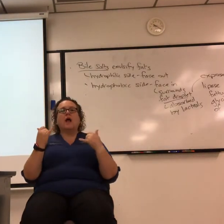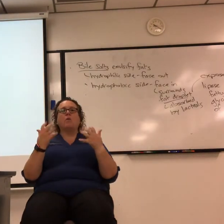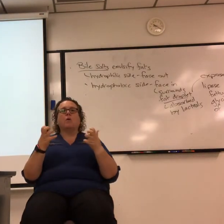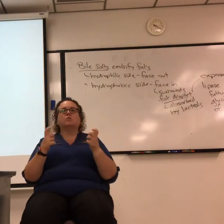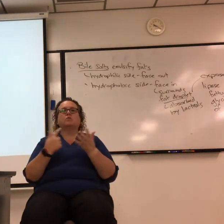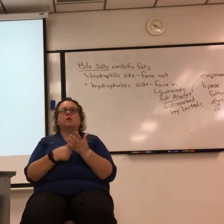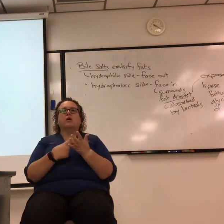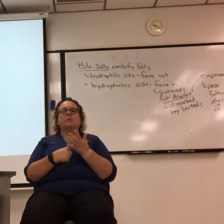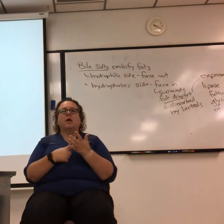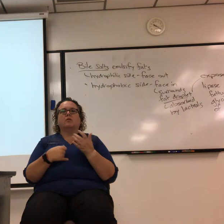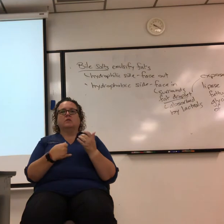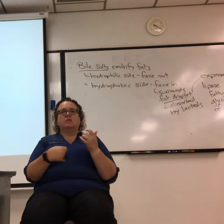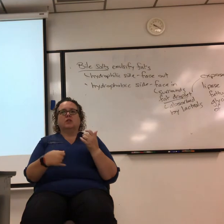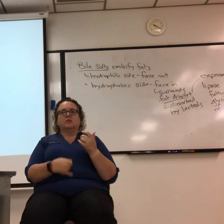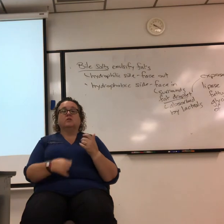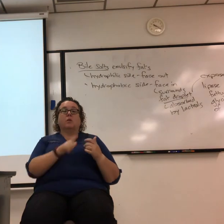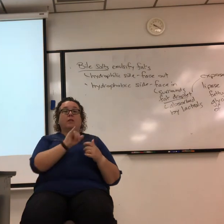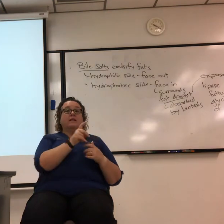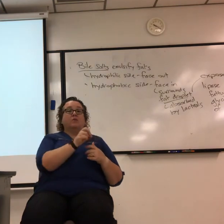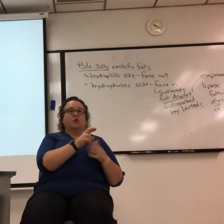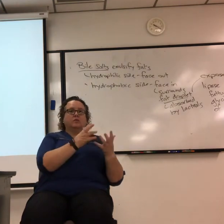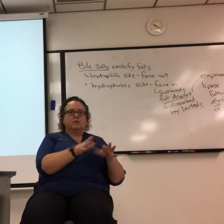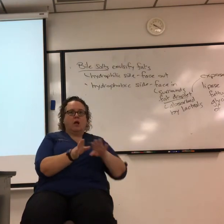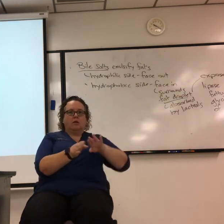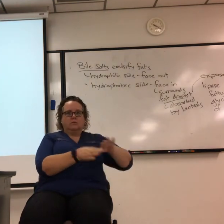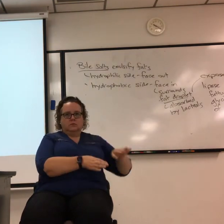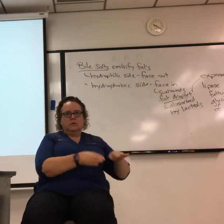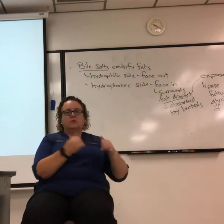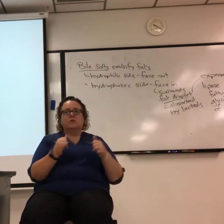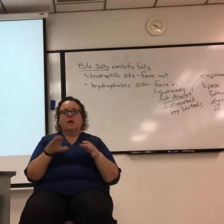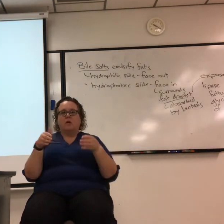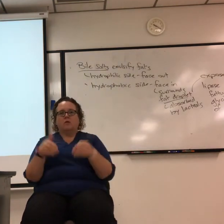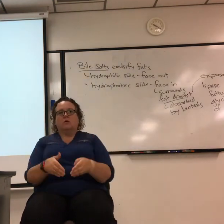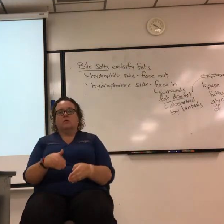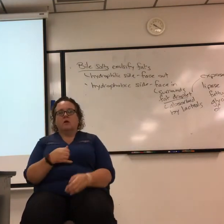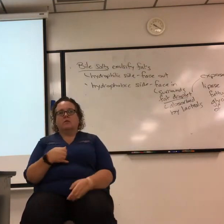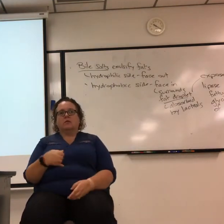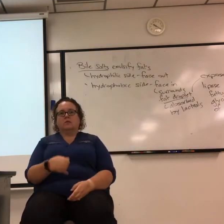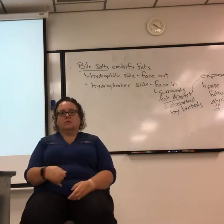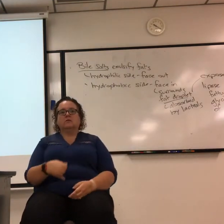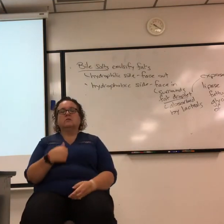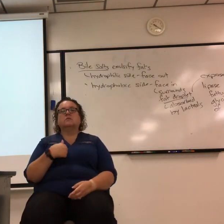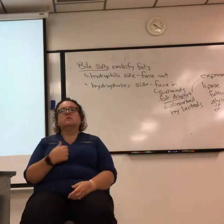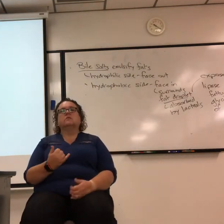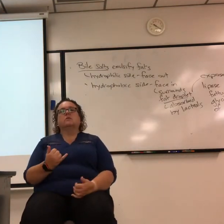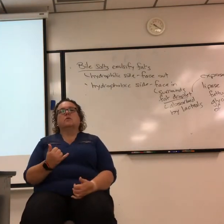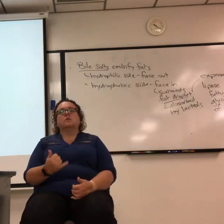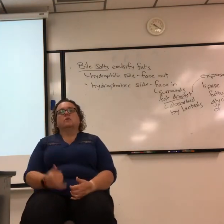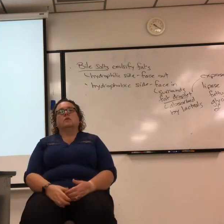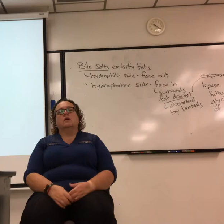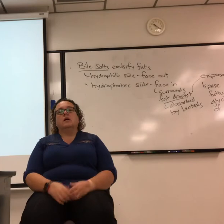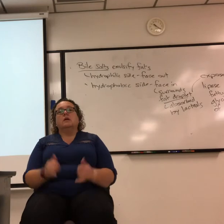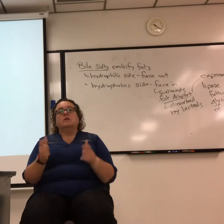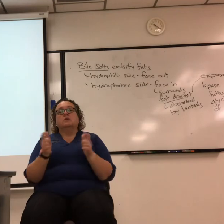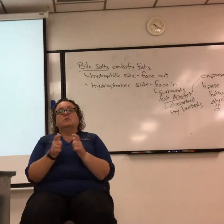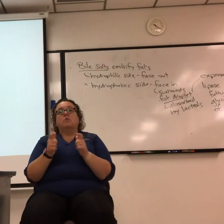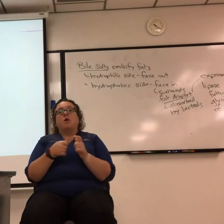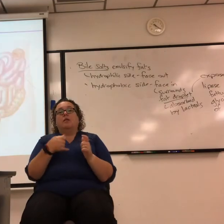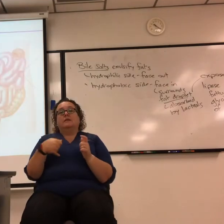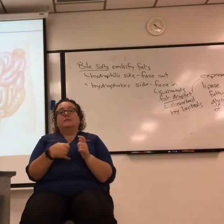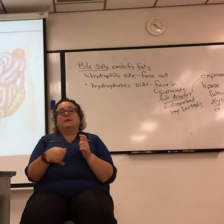we're done with liver, I'm shifting gears. Before the break, we did duodenum, liver and pancreas and stomach, that was a lot. Small